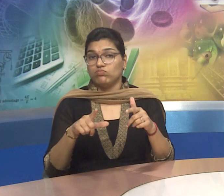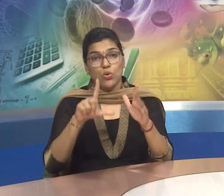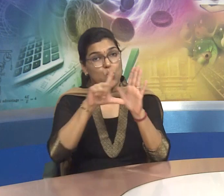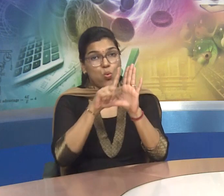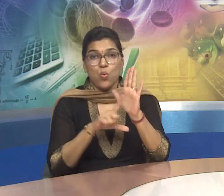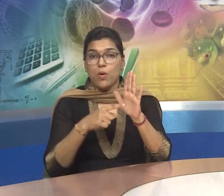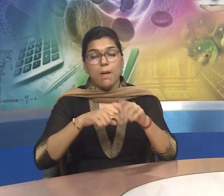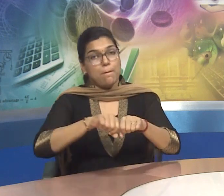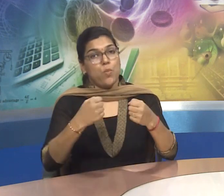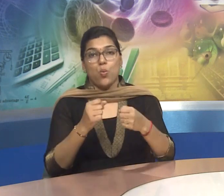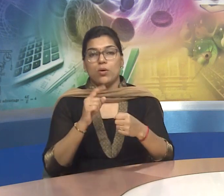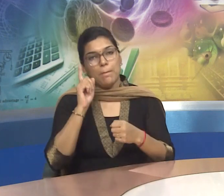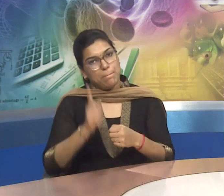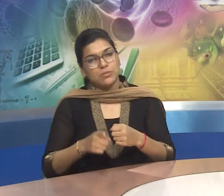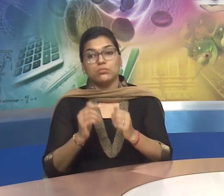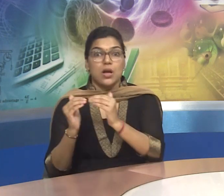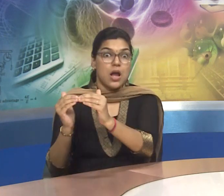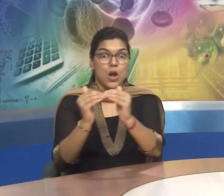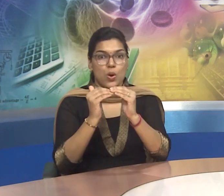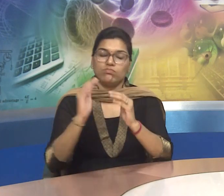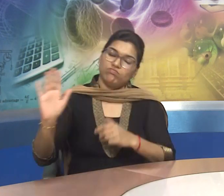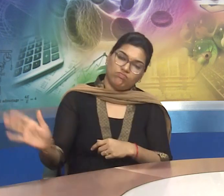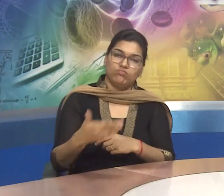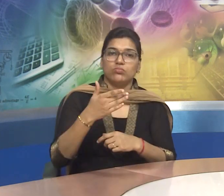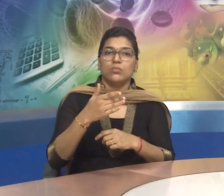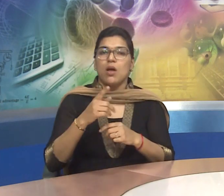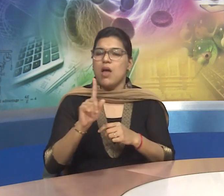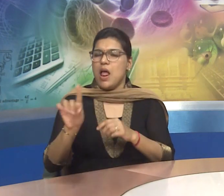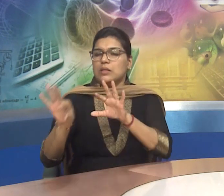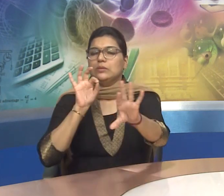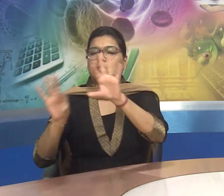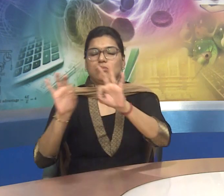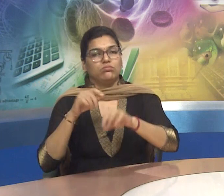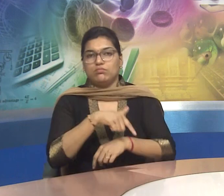there is no discrimination on these grounds.